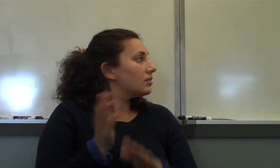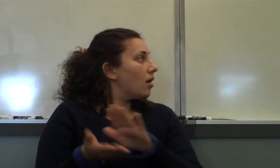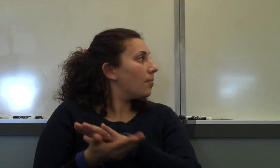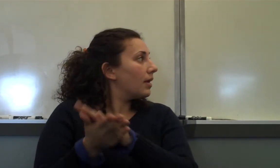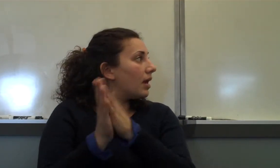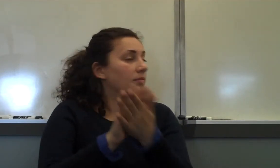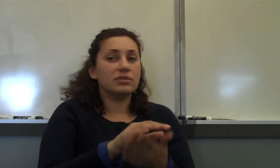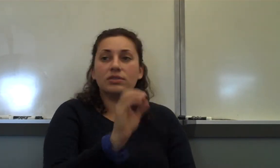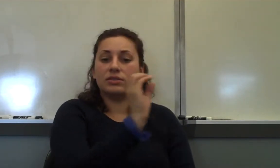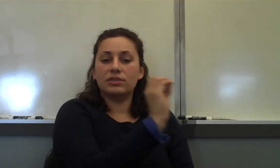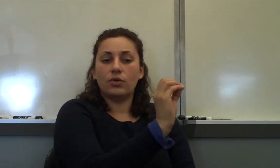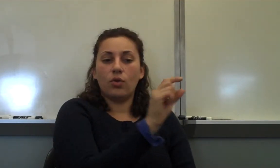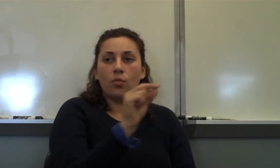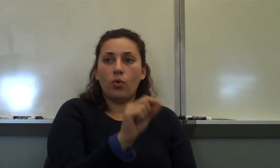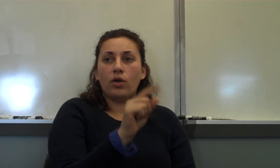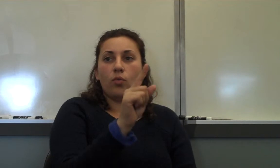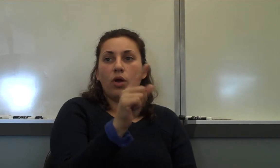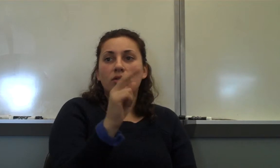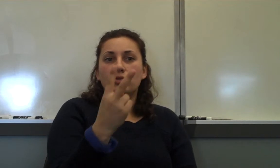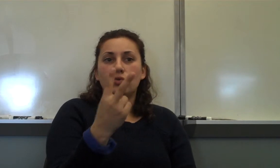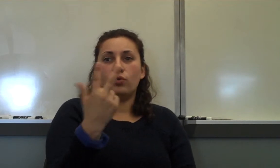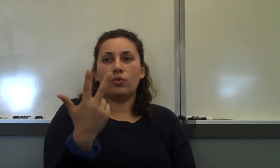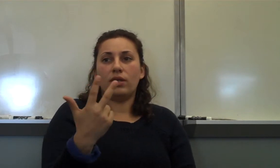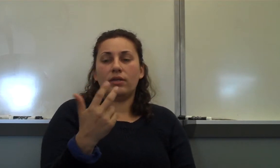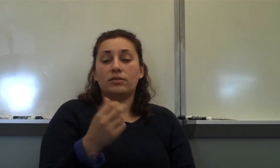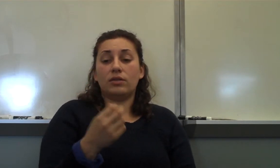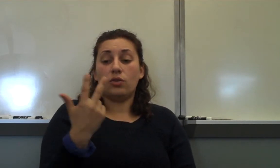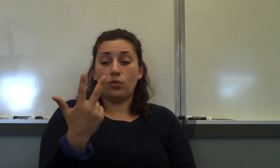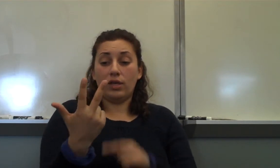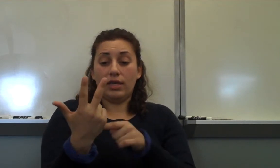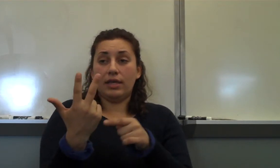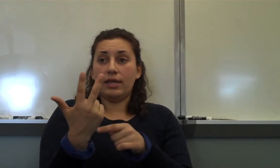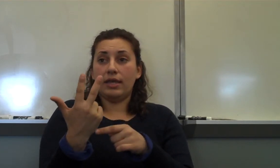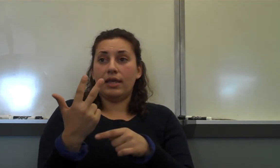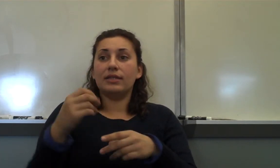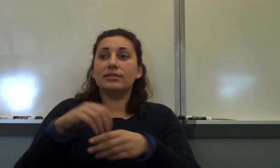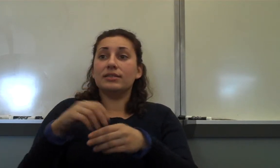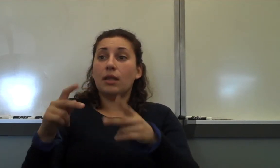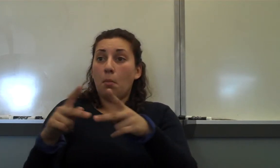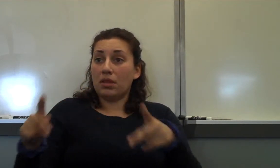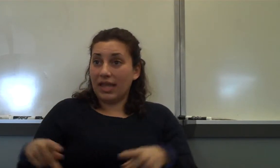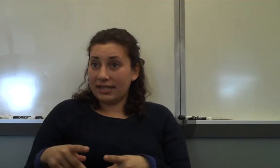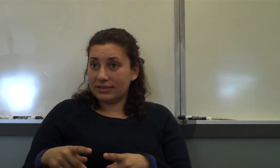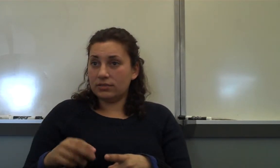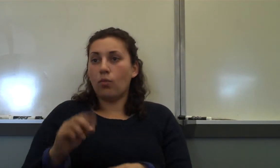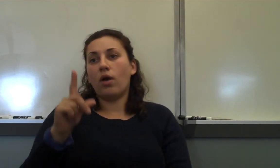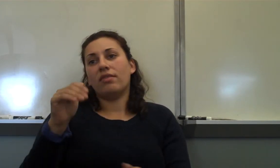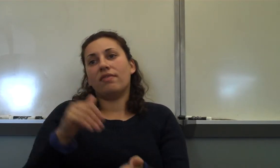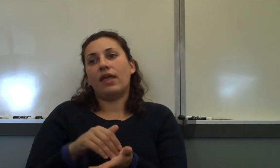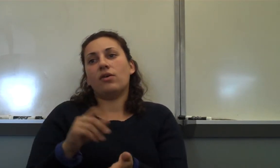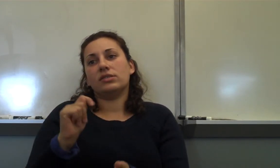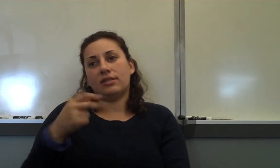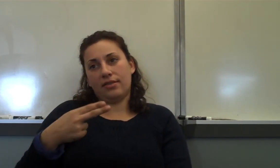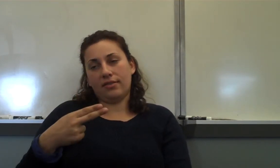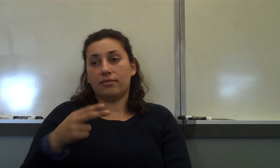and it turns out that 3 is in the thousandths position. That's exactly what you need, 123 thousandths. So it works